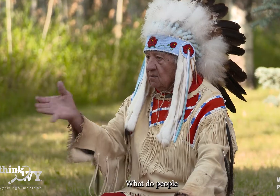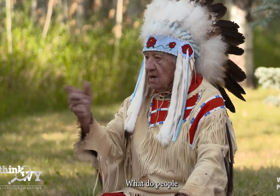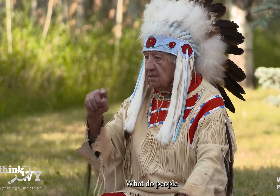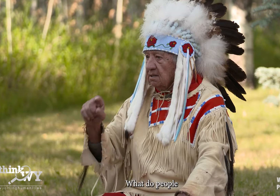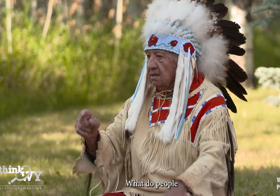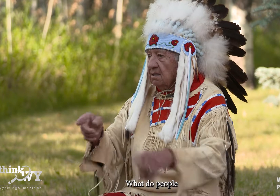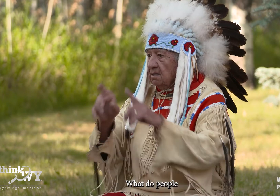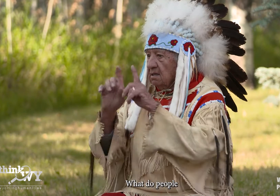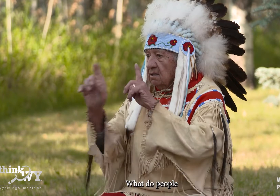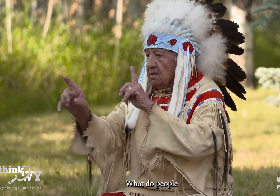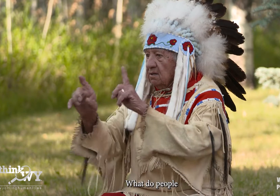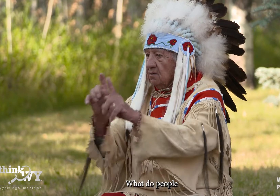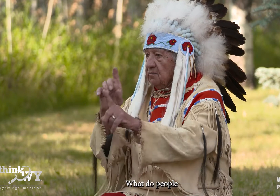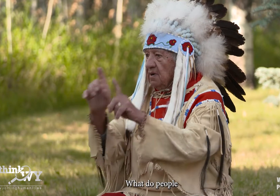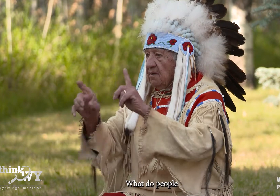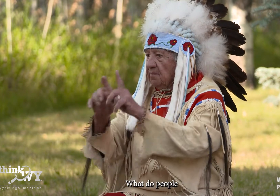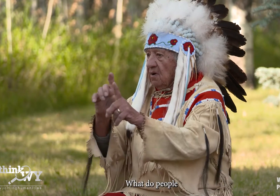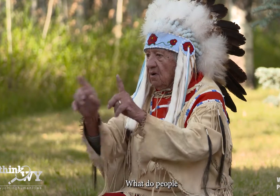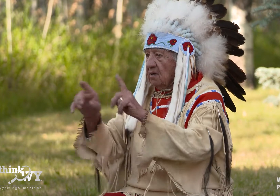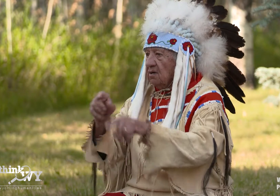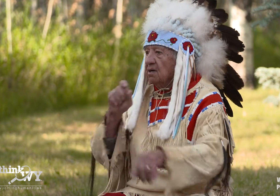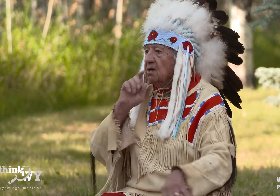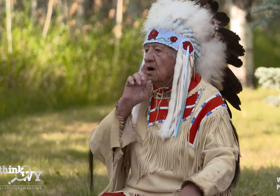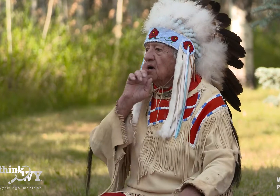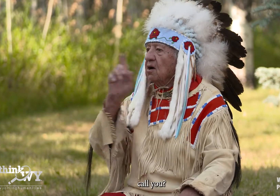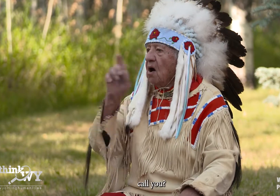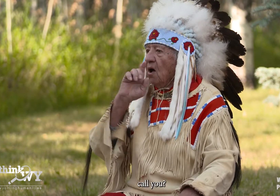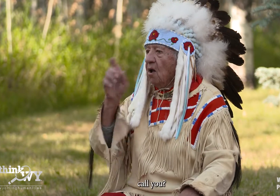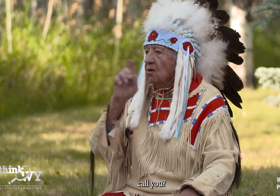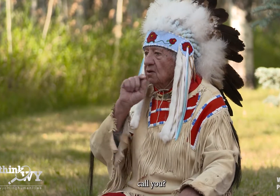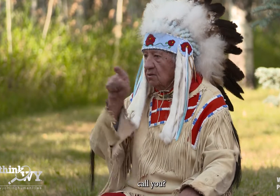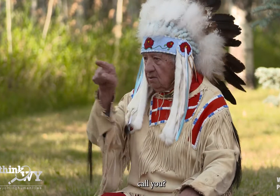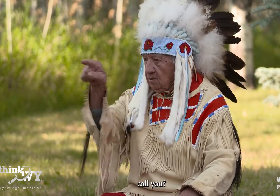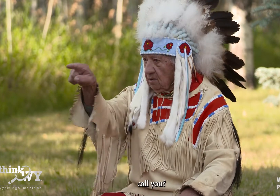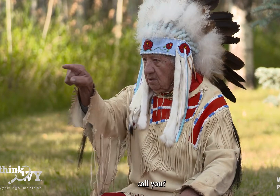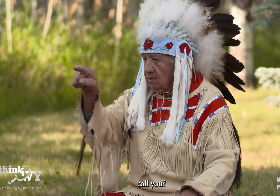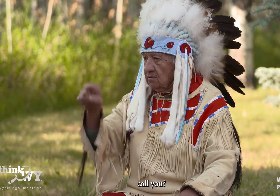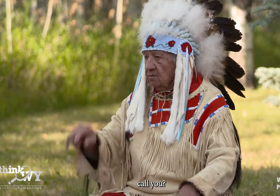What do people call you?